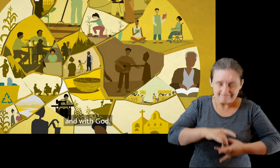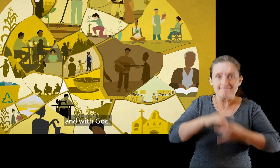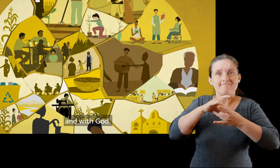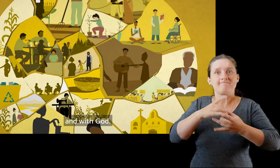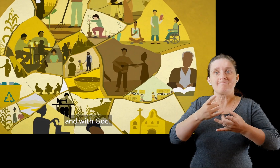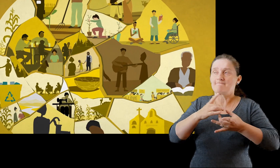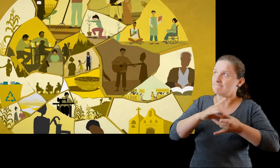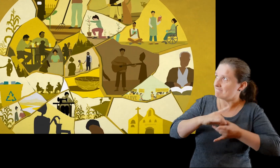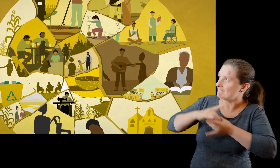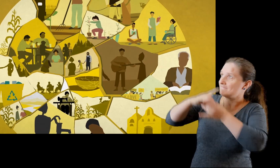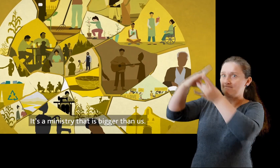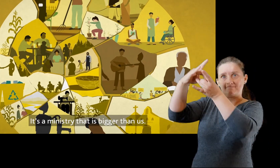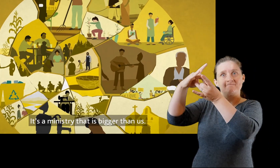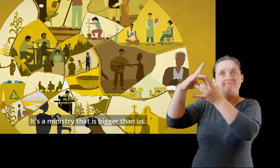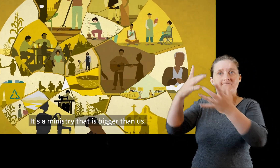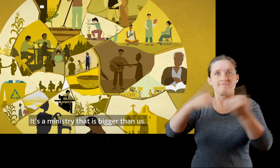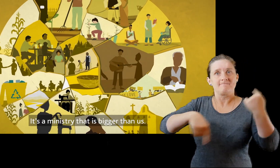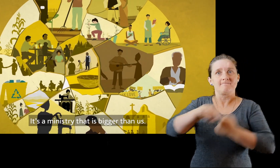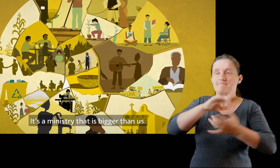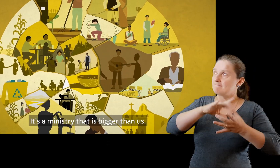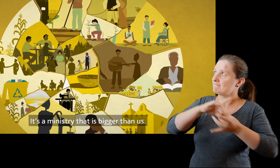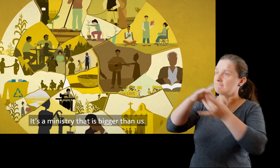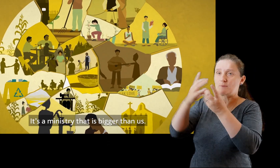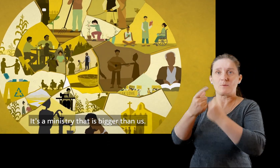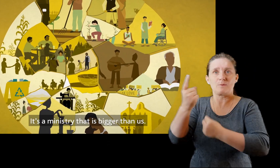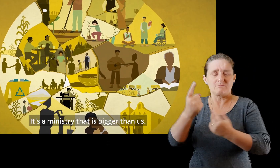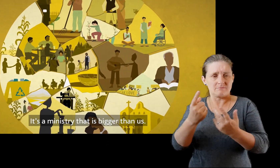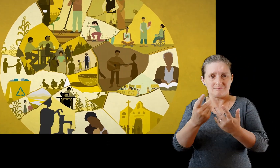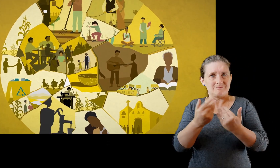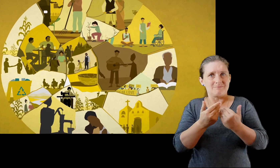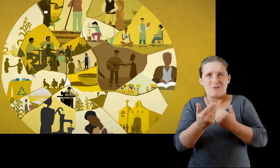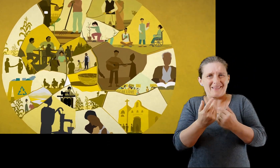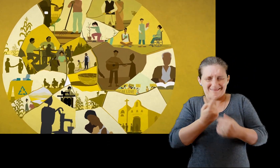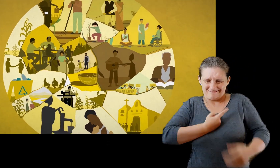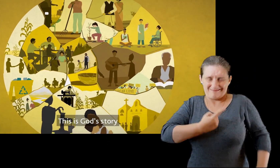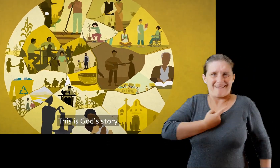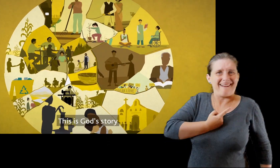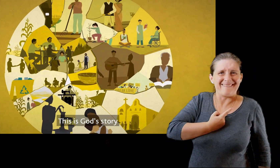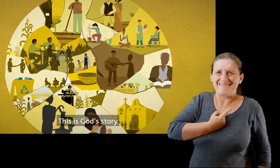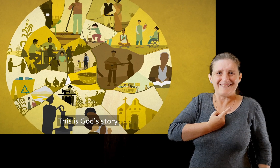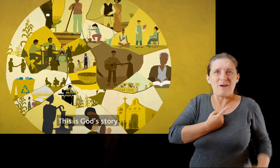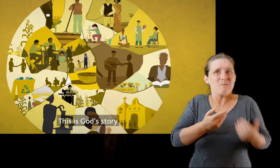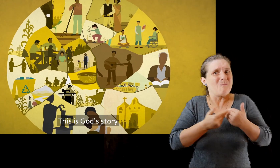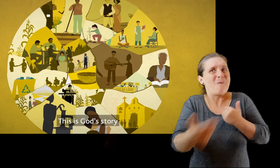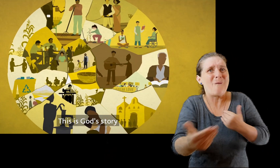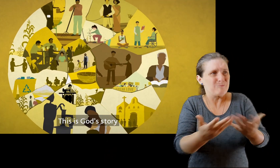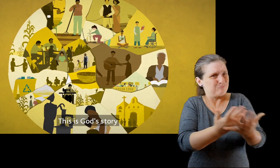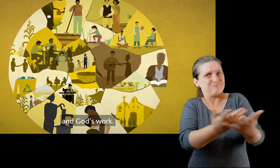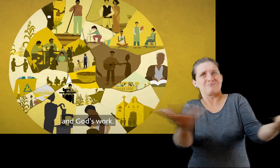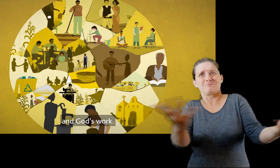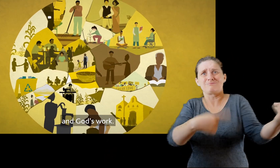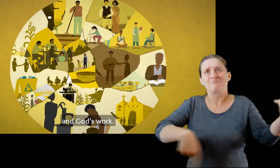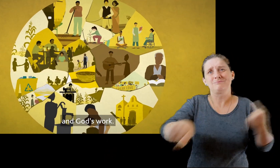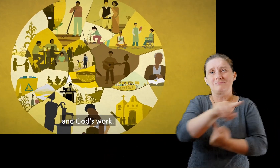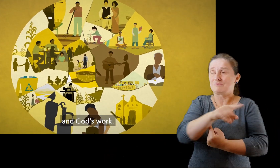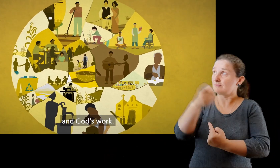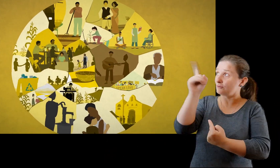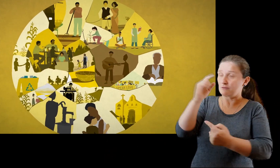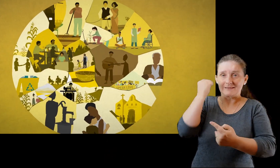God. It's a ministry that is bigger than us. This is God's story and God's work.